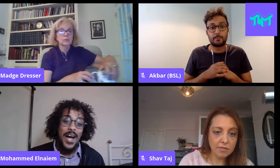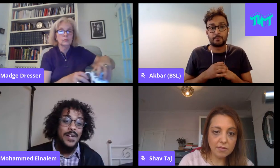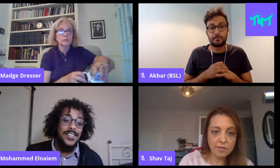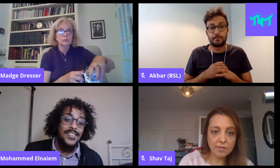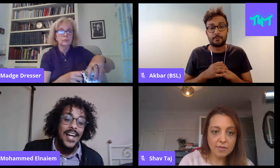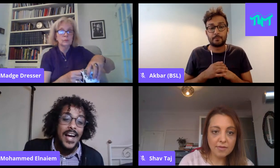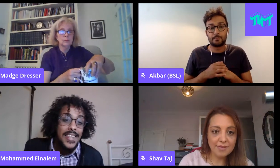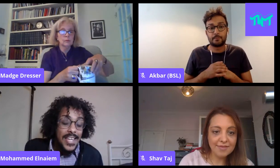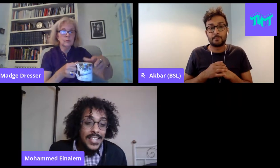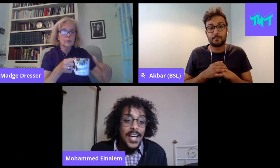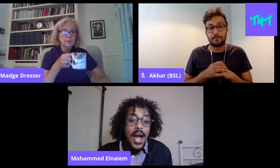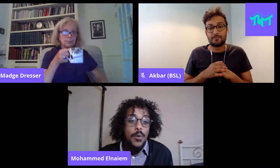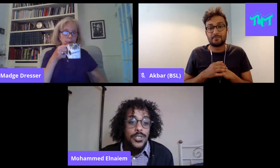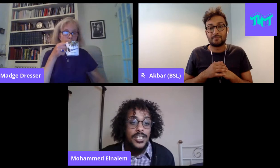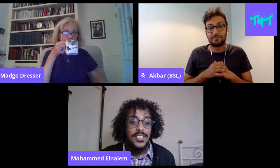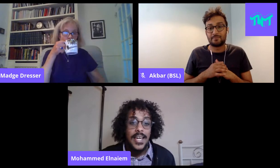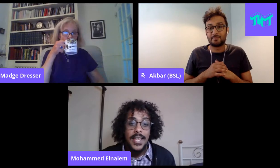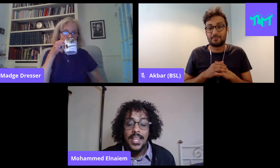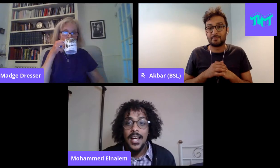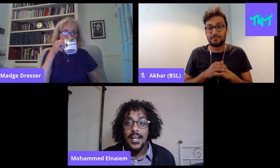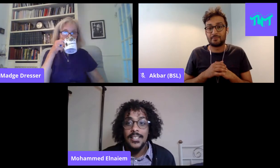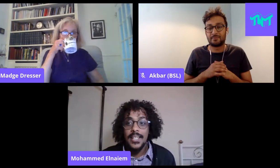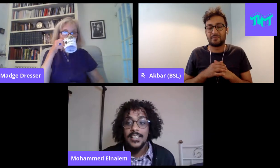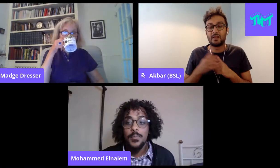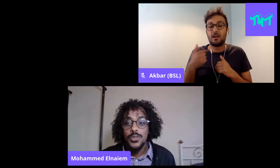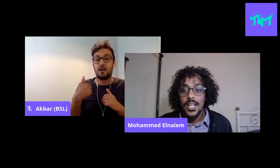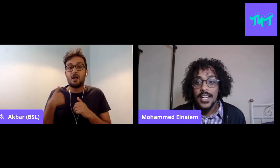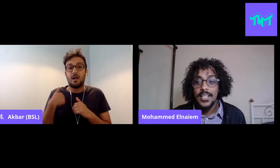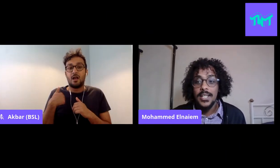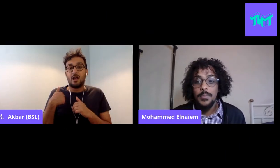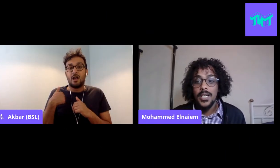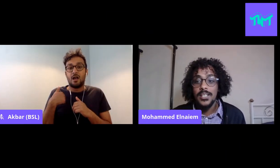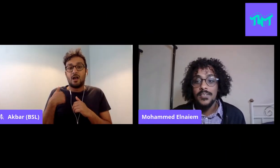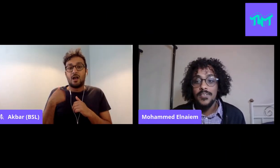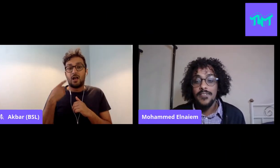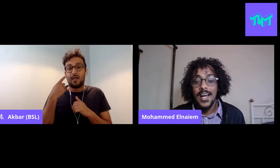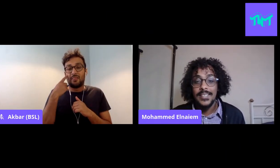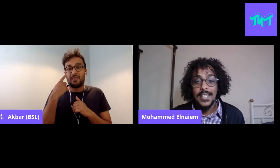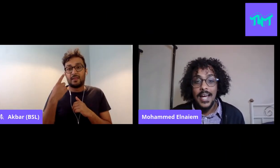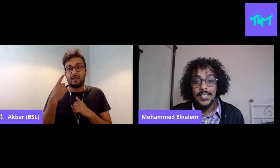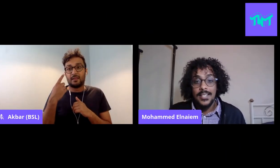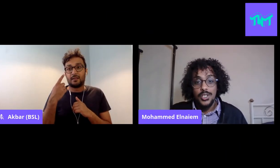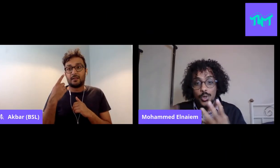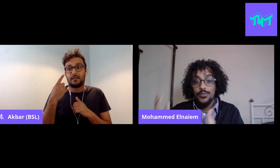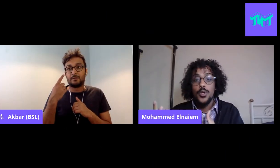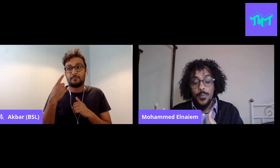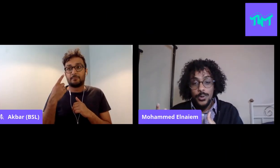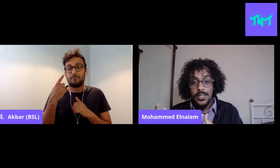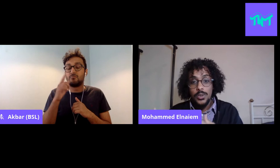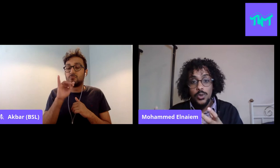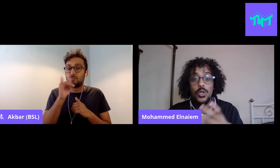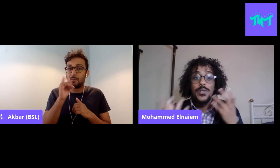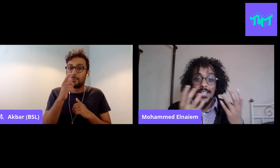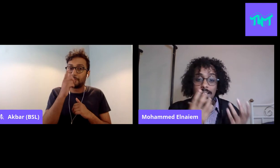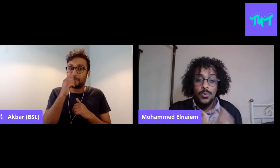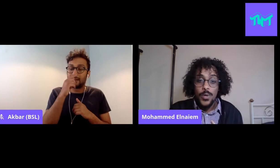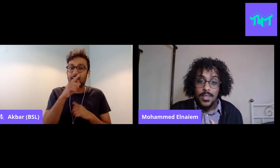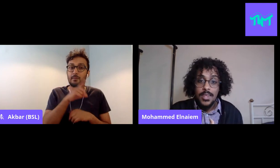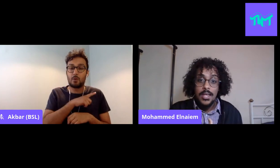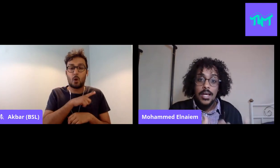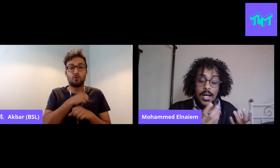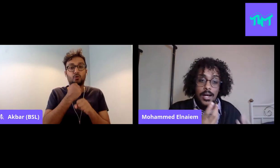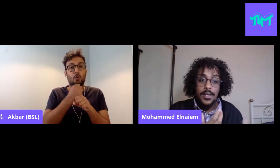think that I would just say that it's most likely because of the fact that the George Floyd protests also